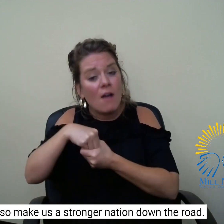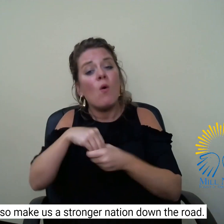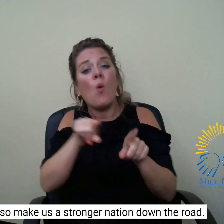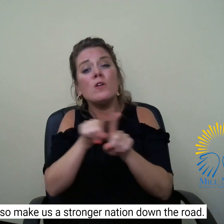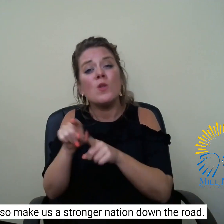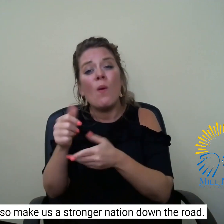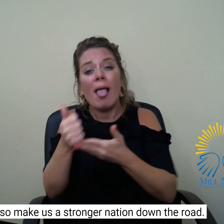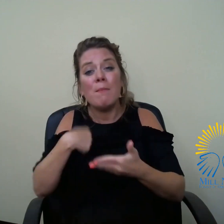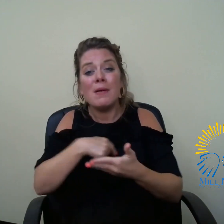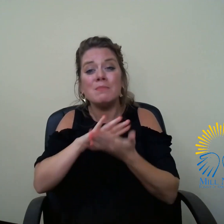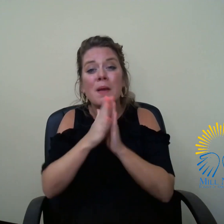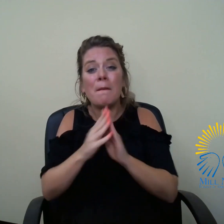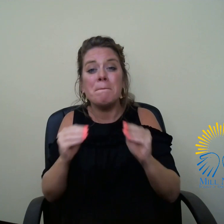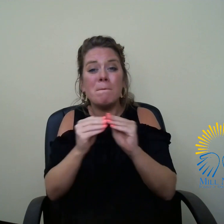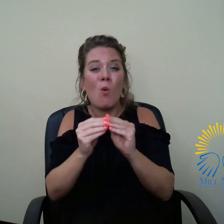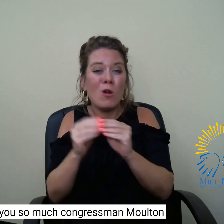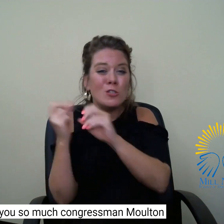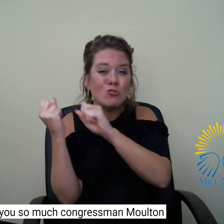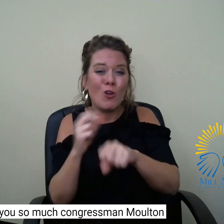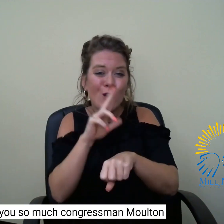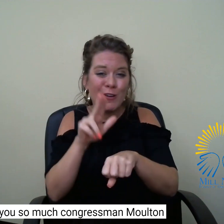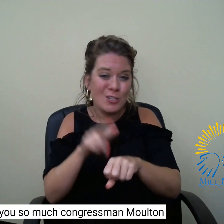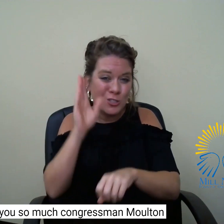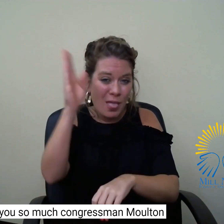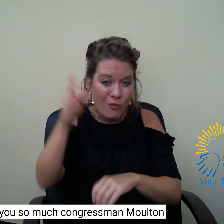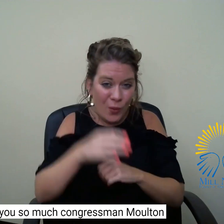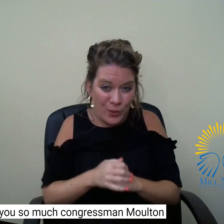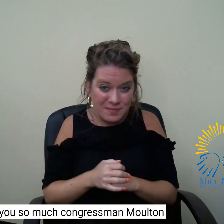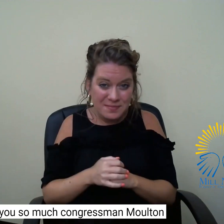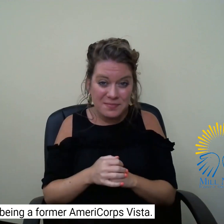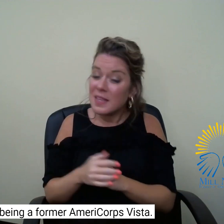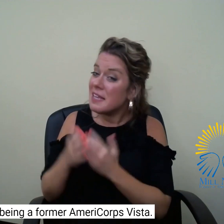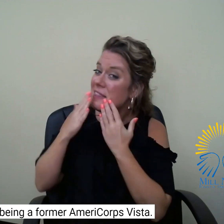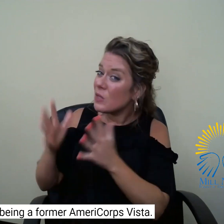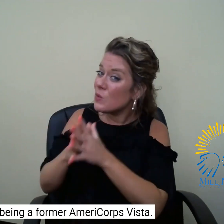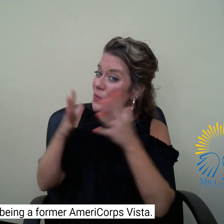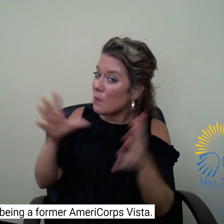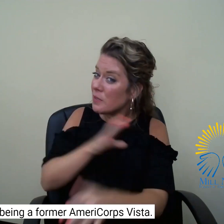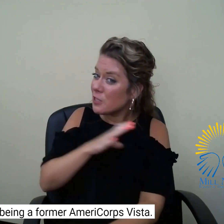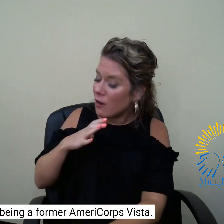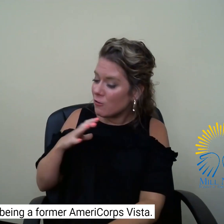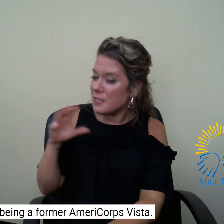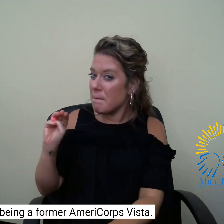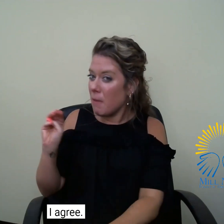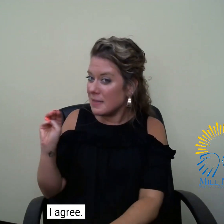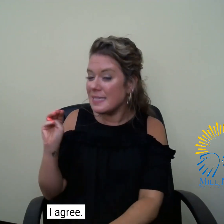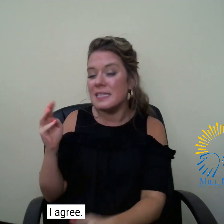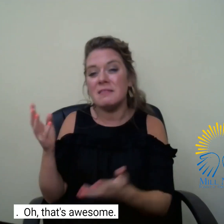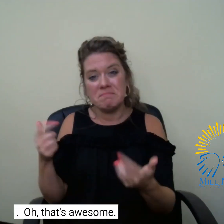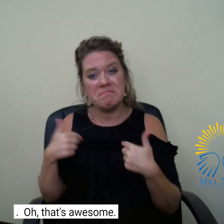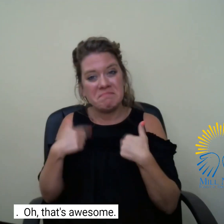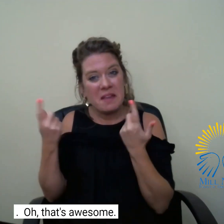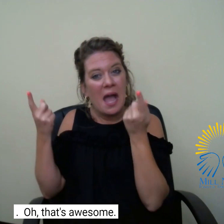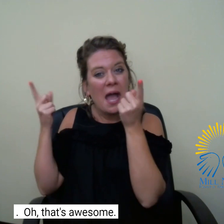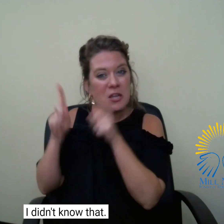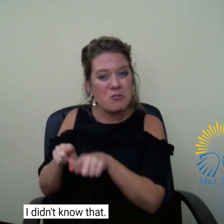road. Thank you so much, Congressman Moulton. And being a former AmeriCorps Vista, I agree. Oh, that's awesome. I didn't know